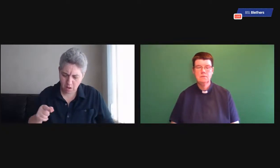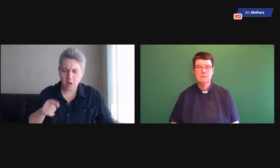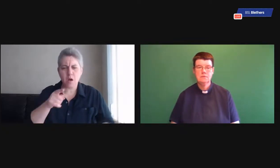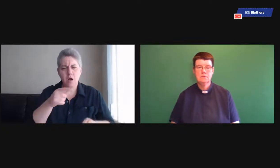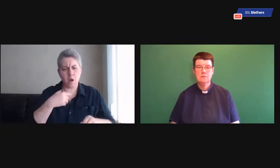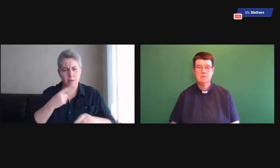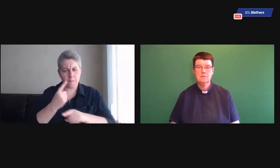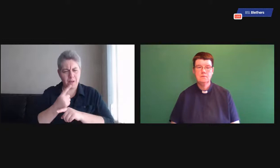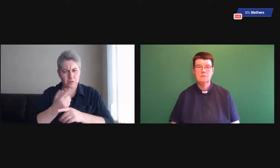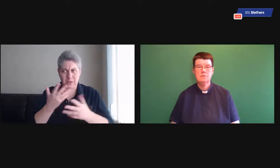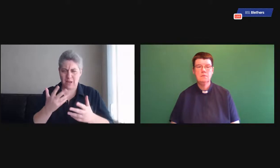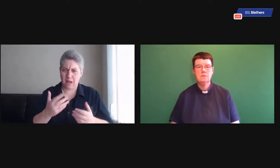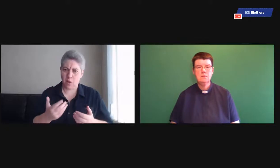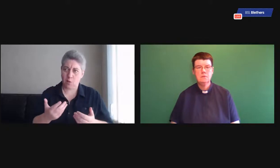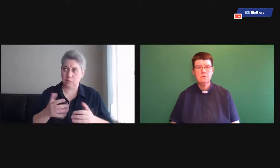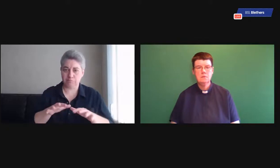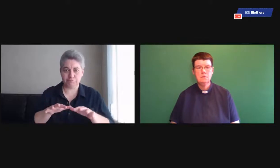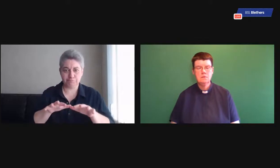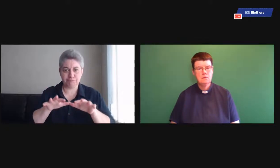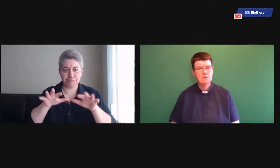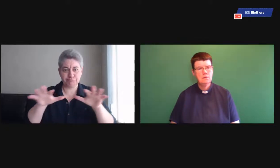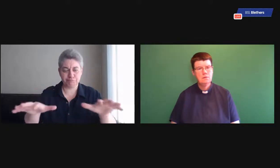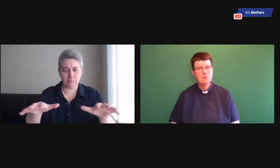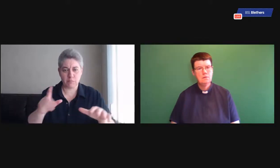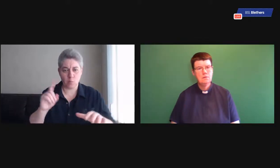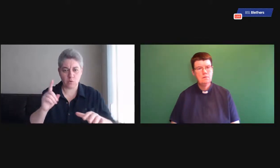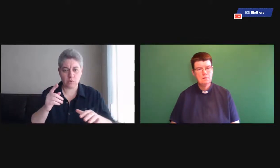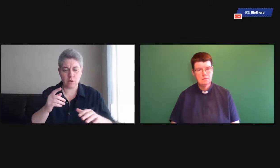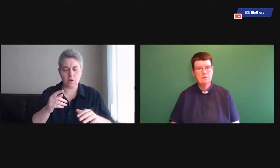linguistically and culturally appropriate.